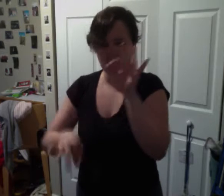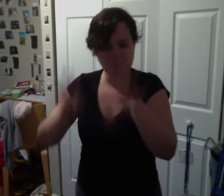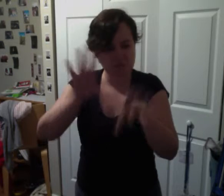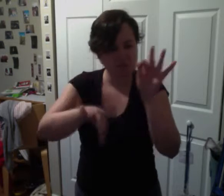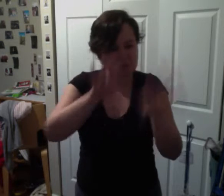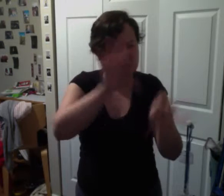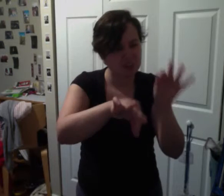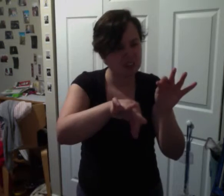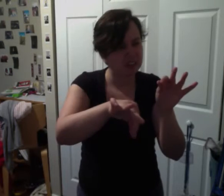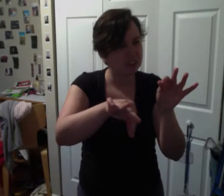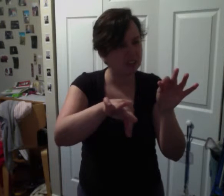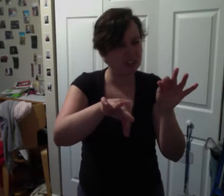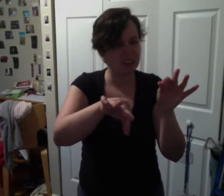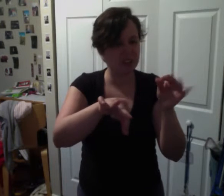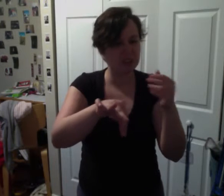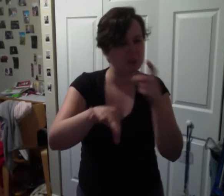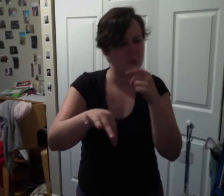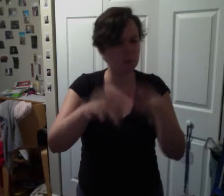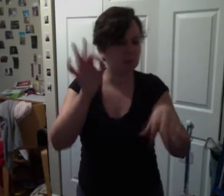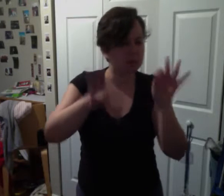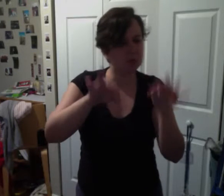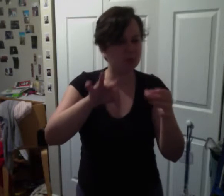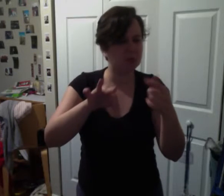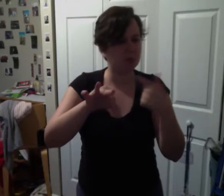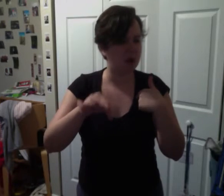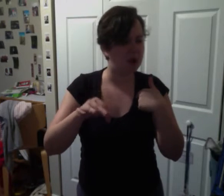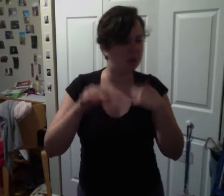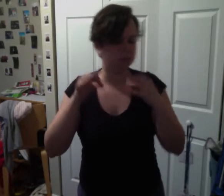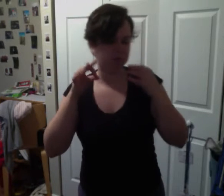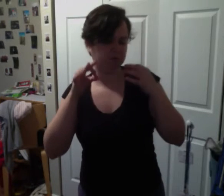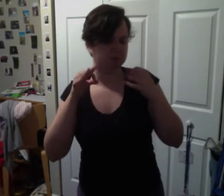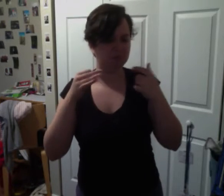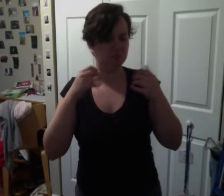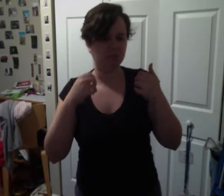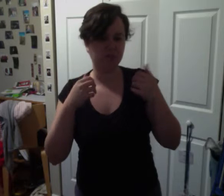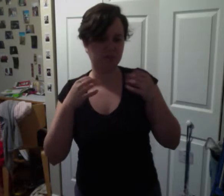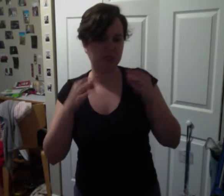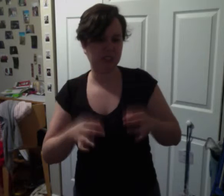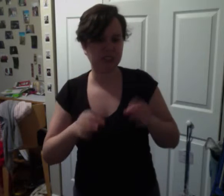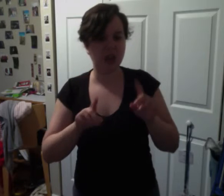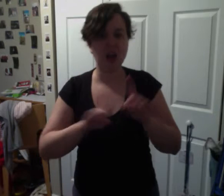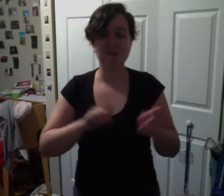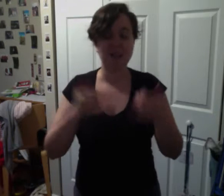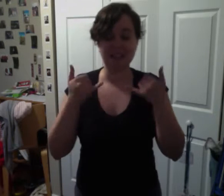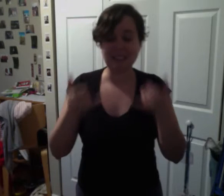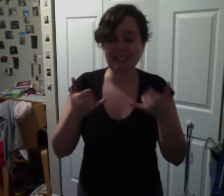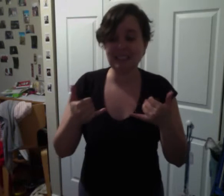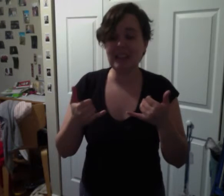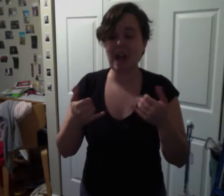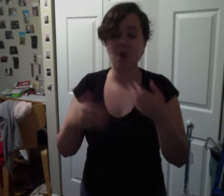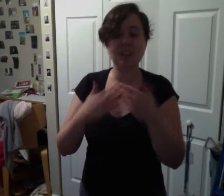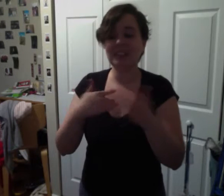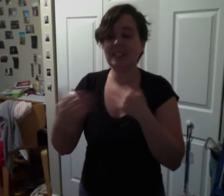of interviews with every kind of person in every part of the country, rich, poor, 5 years old to 105, 80